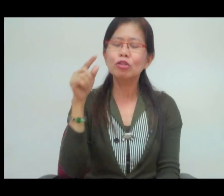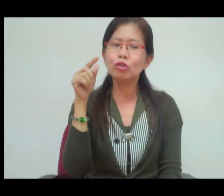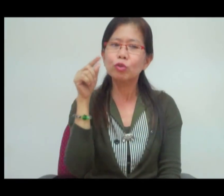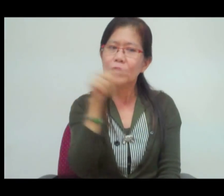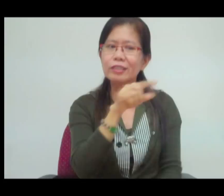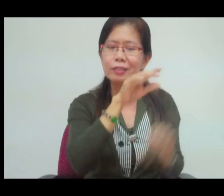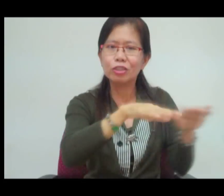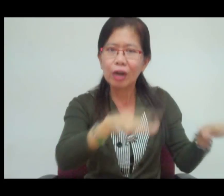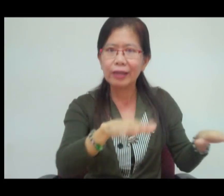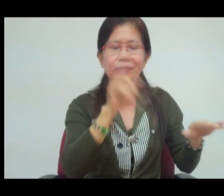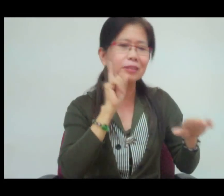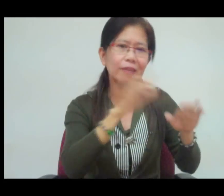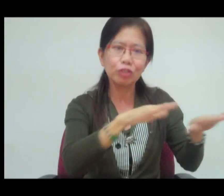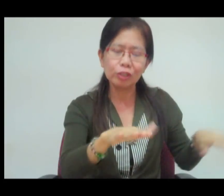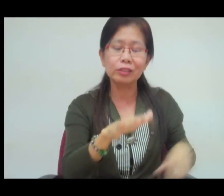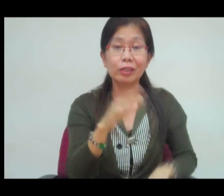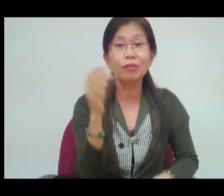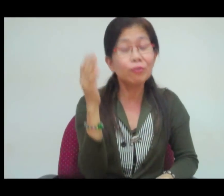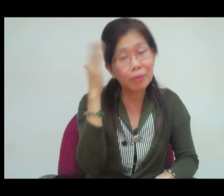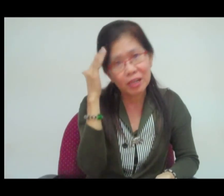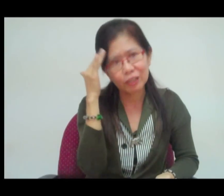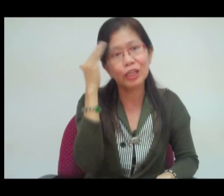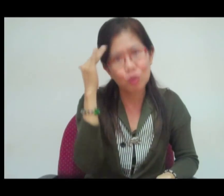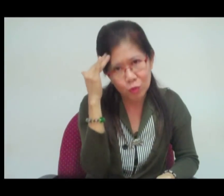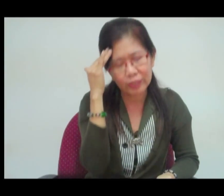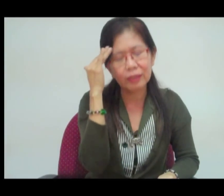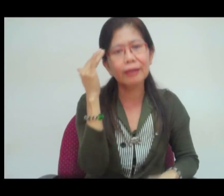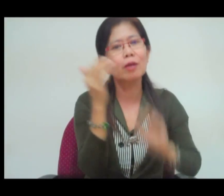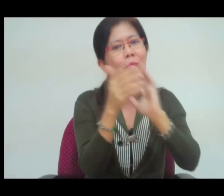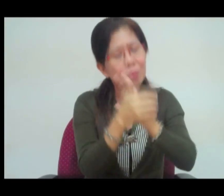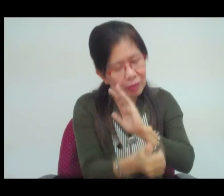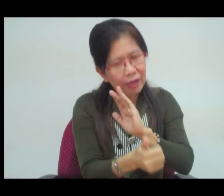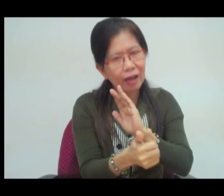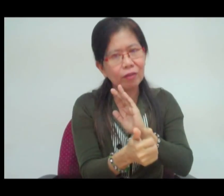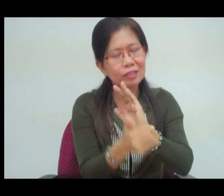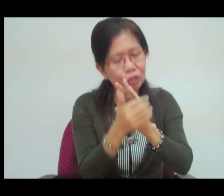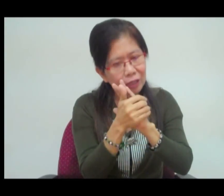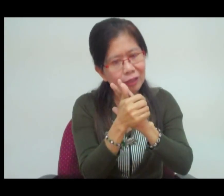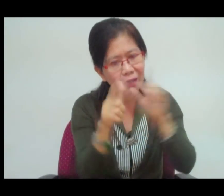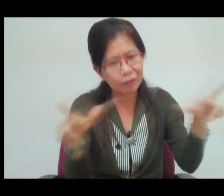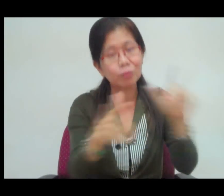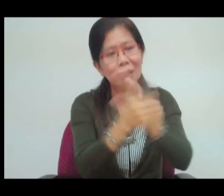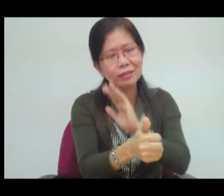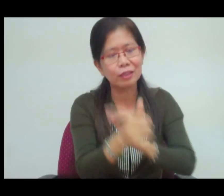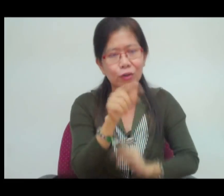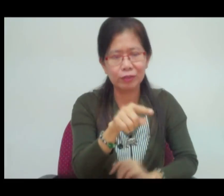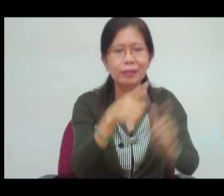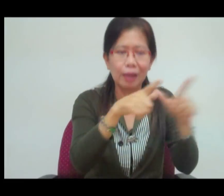to which the child, the deaf children, are familiar. They know it. They have a certain level of mastery of that